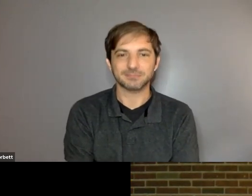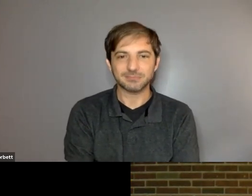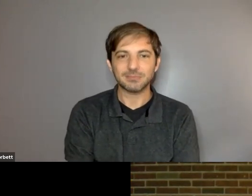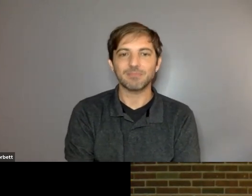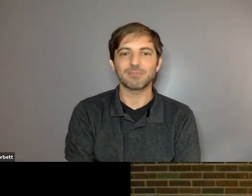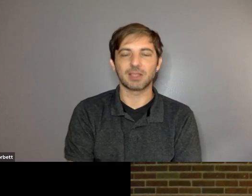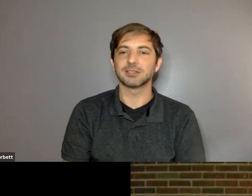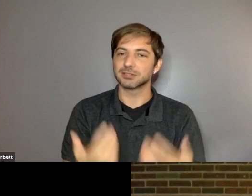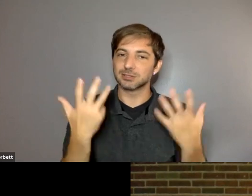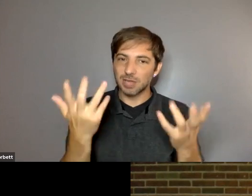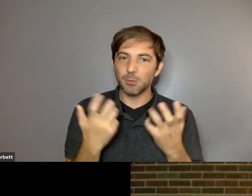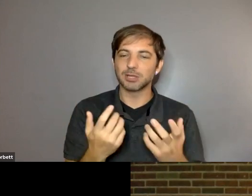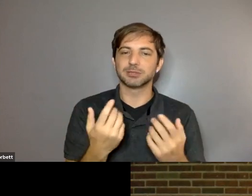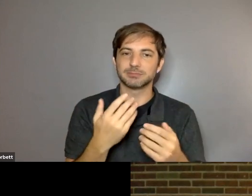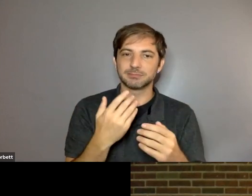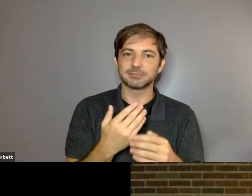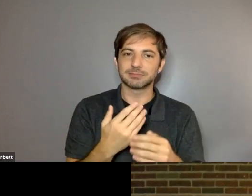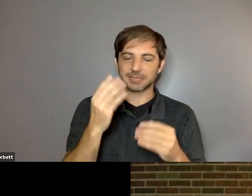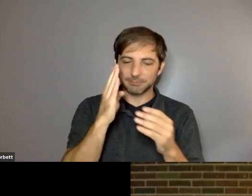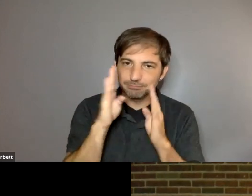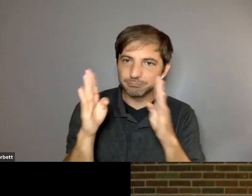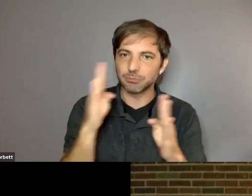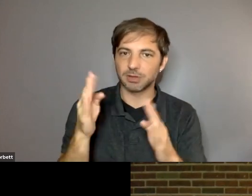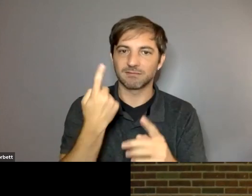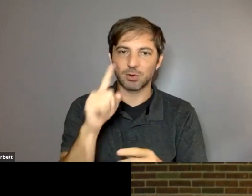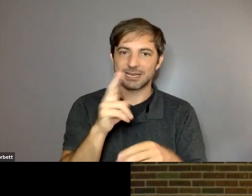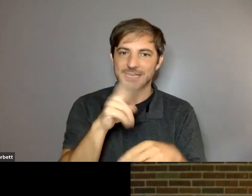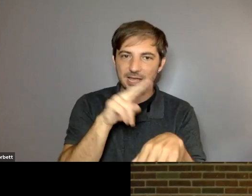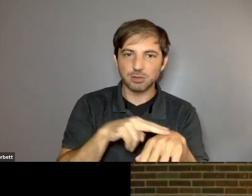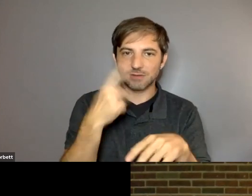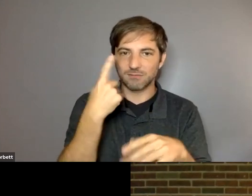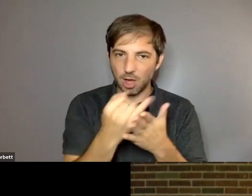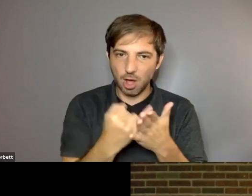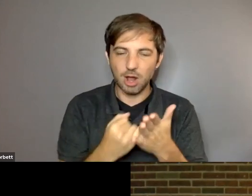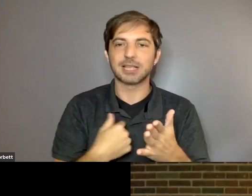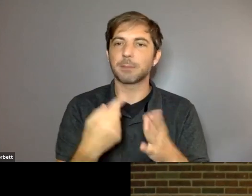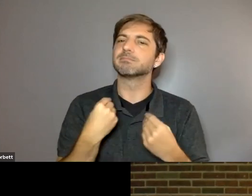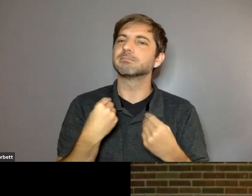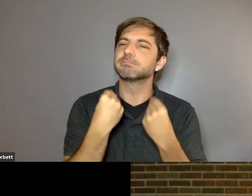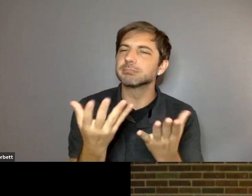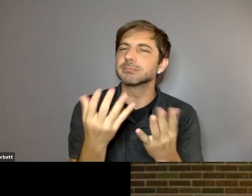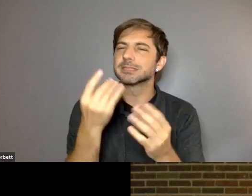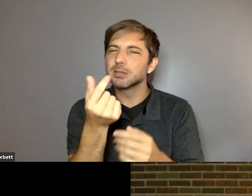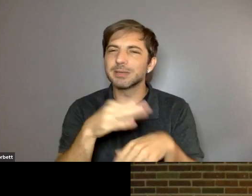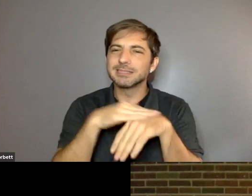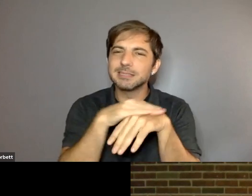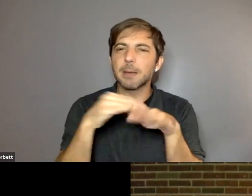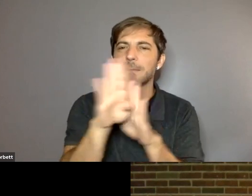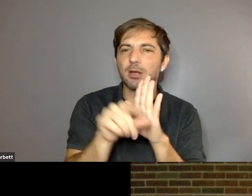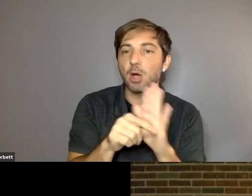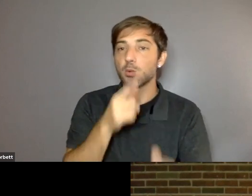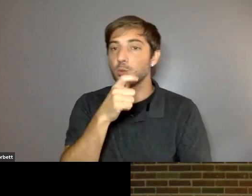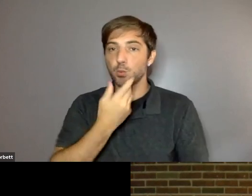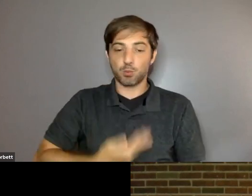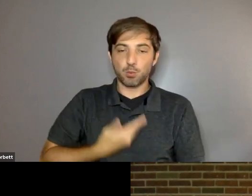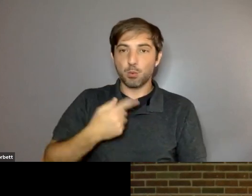So I want to give greetings from the National Endowment for the Arts. And I will give a little background on who we are and what my office does and launch